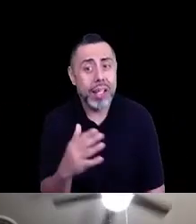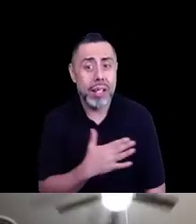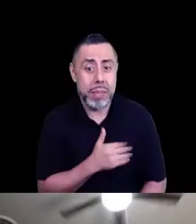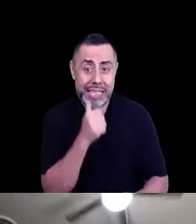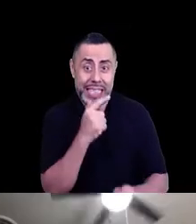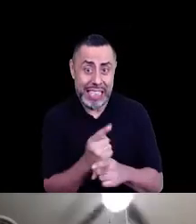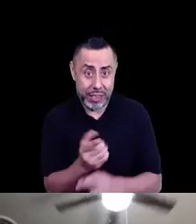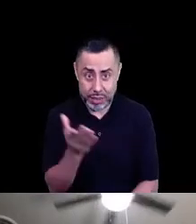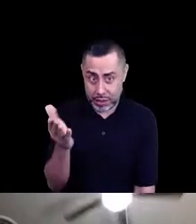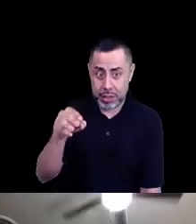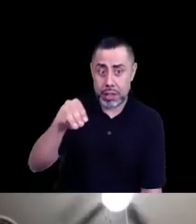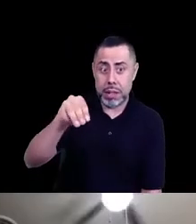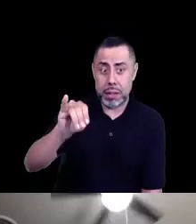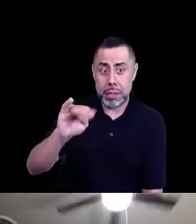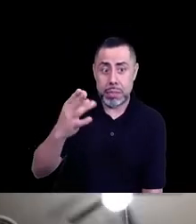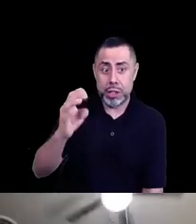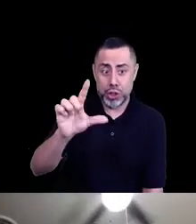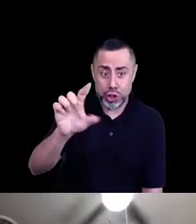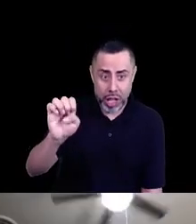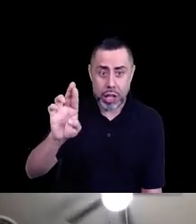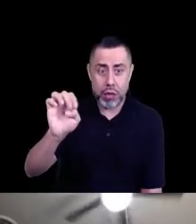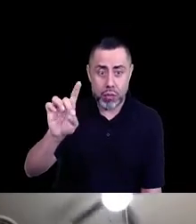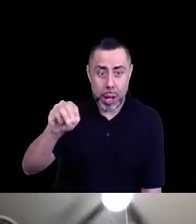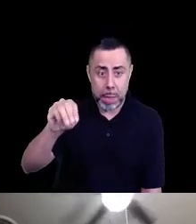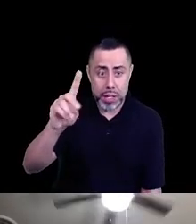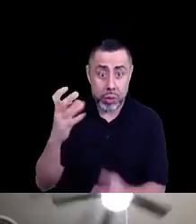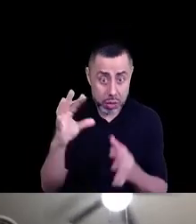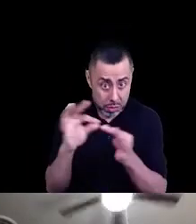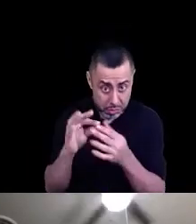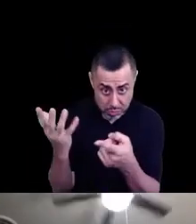Michelle Redman, would you like to say something this evening, Missy?